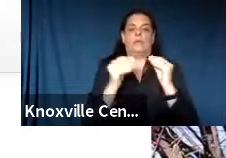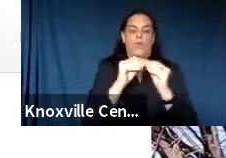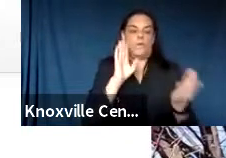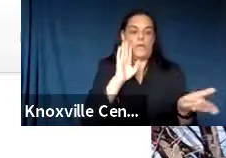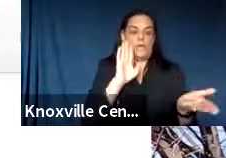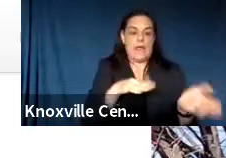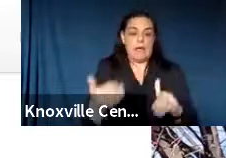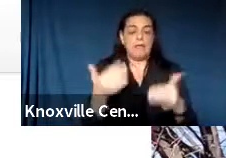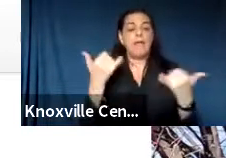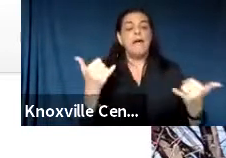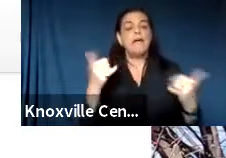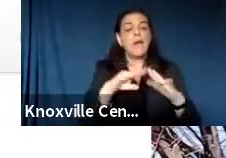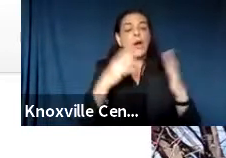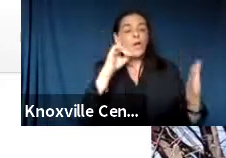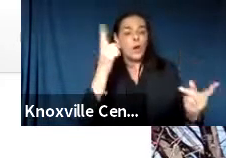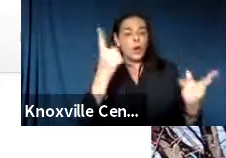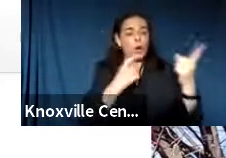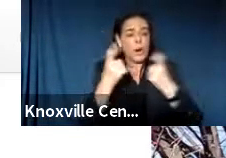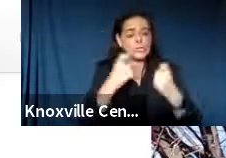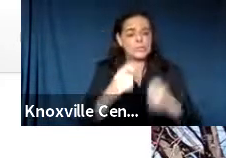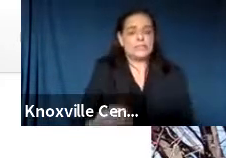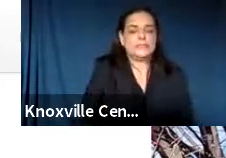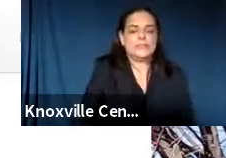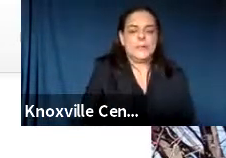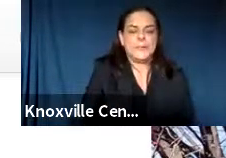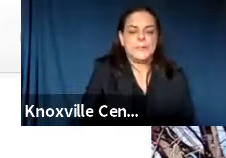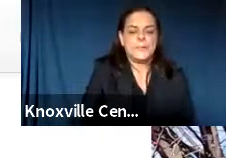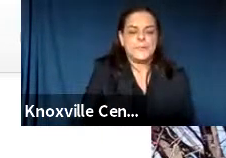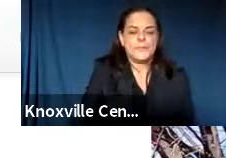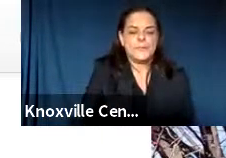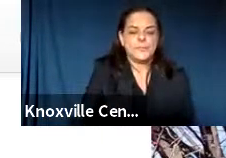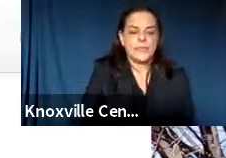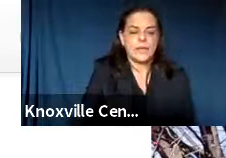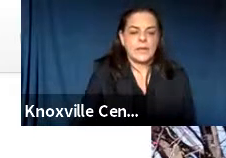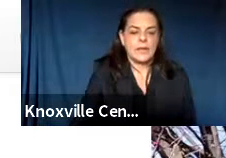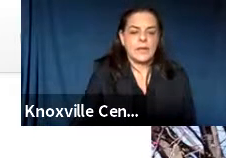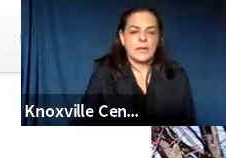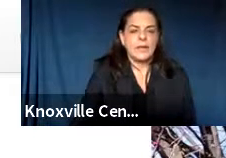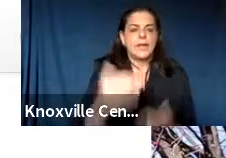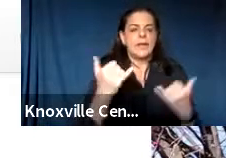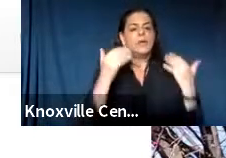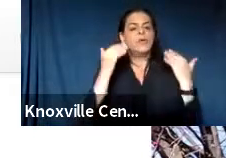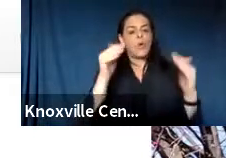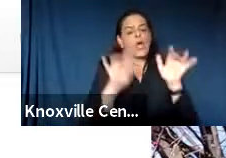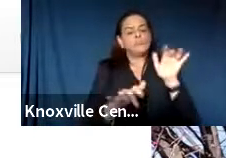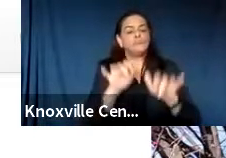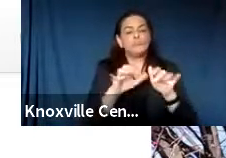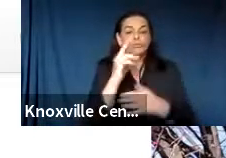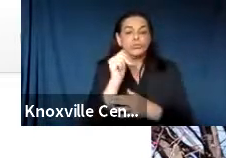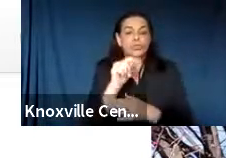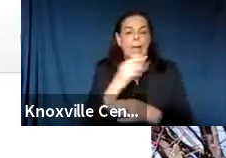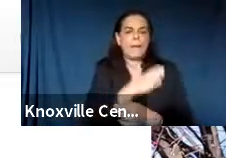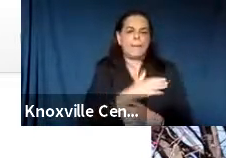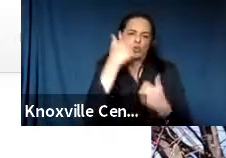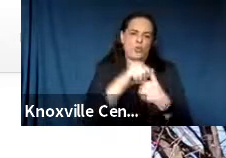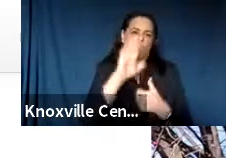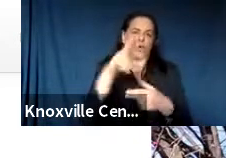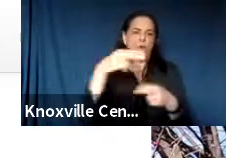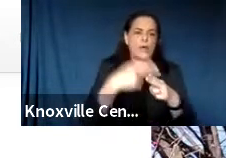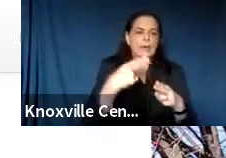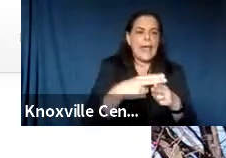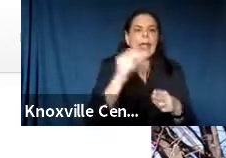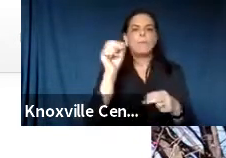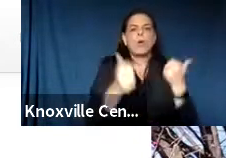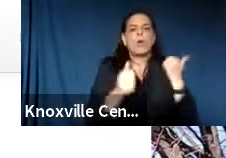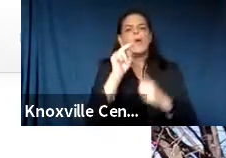questions. All right, please go ahead and submit your questions into the chat feature. And as a reminder, please type in your name and the media outlet in